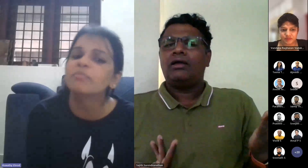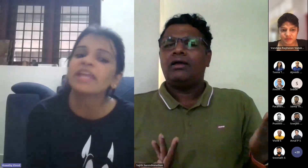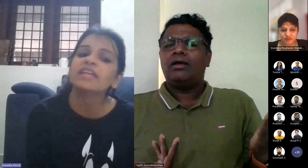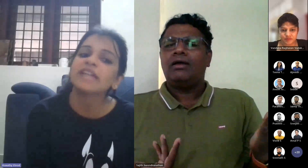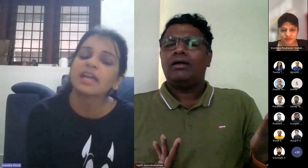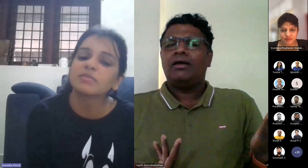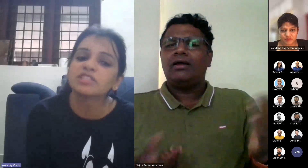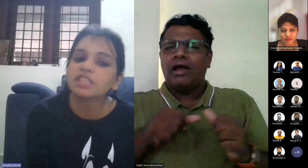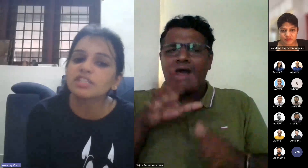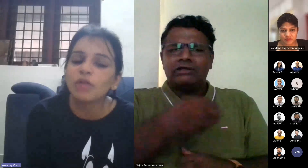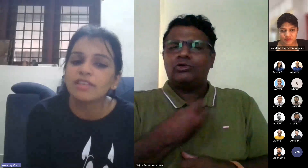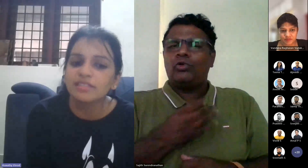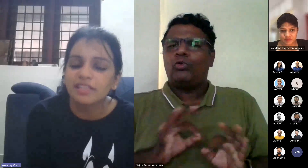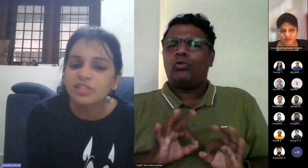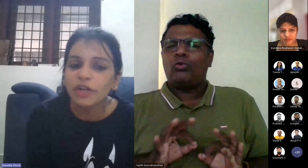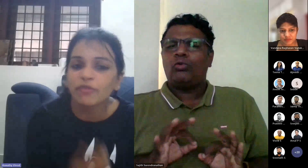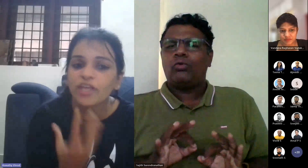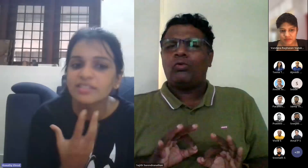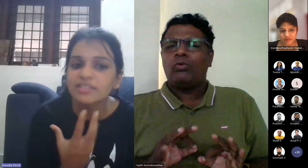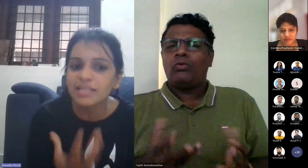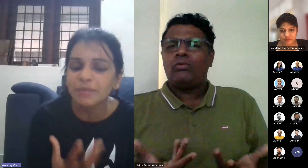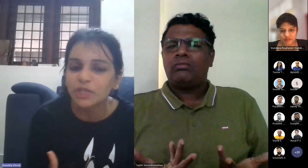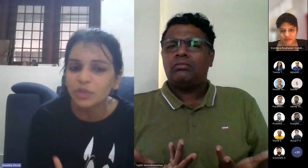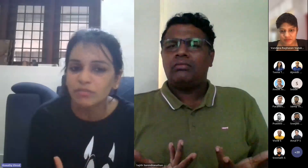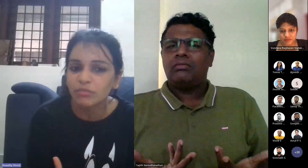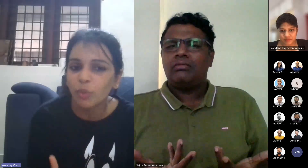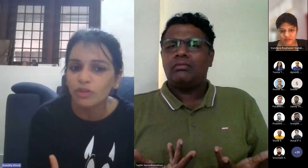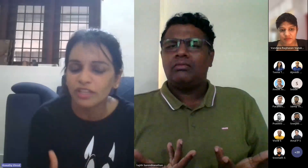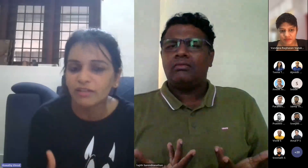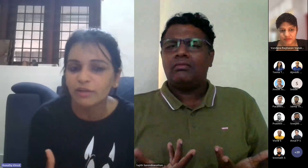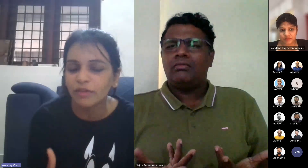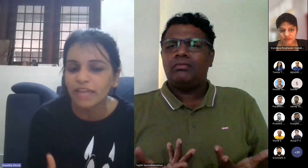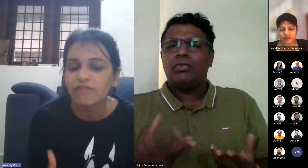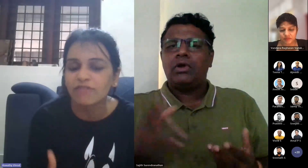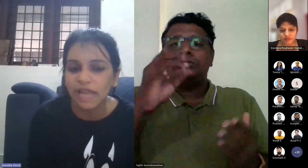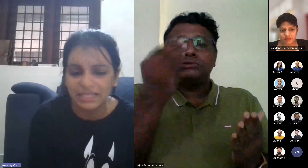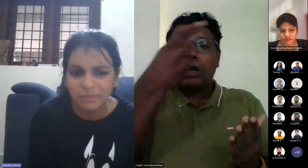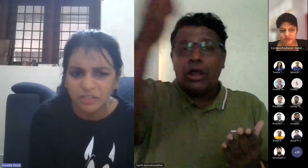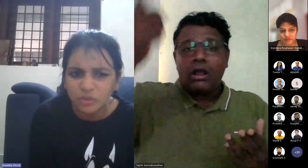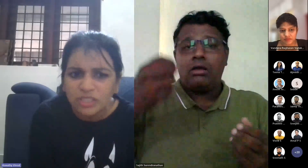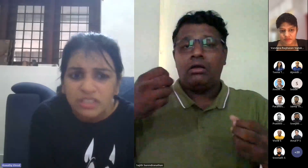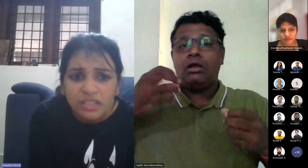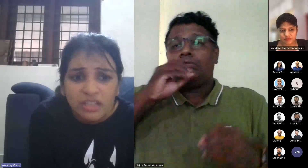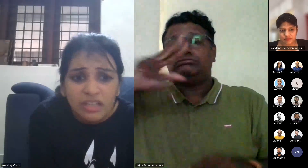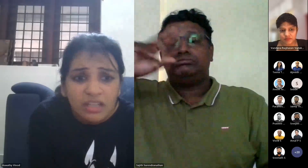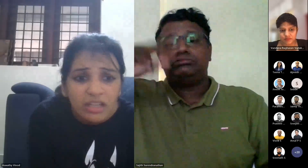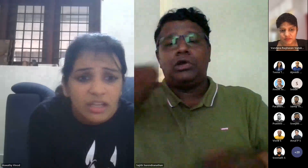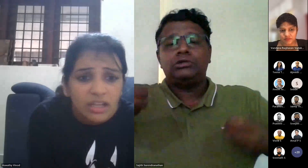It's many a times it's always, it's got a voice aspect to it more than any visual aspects to